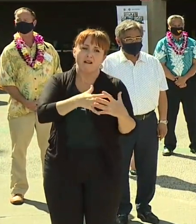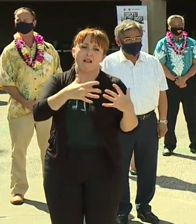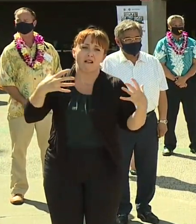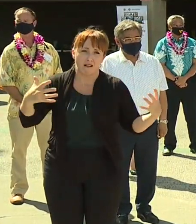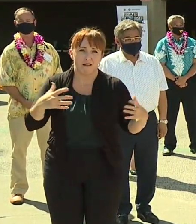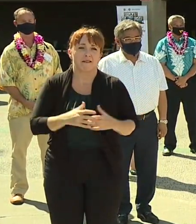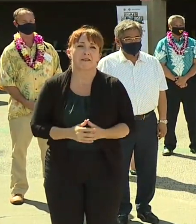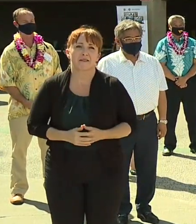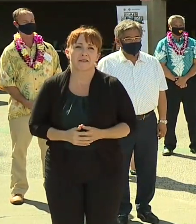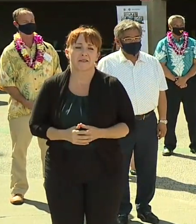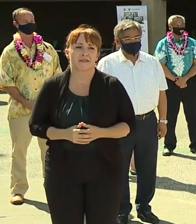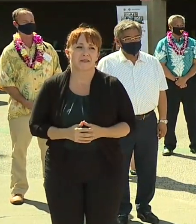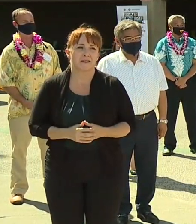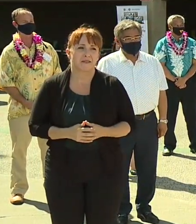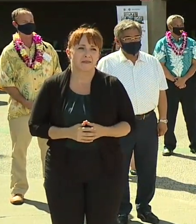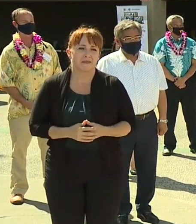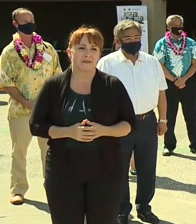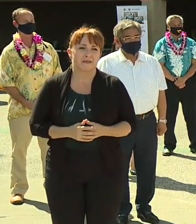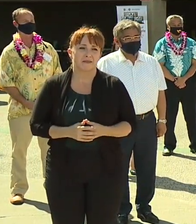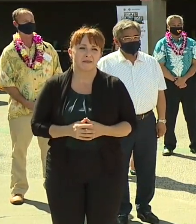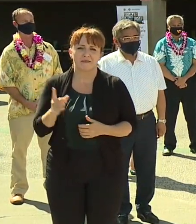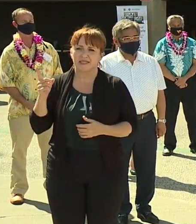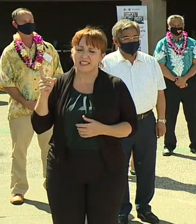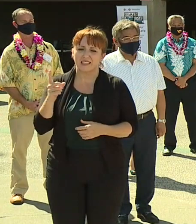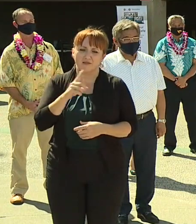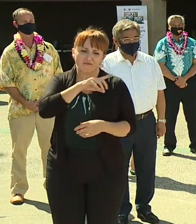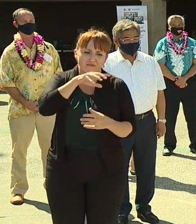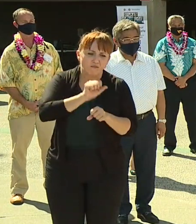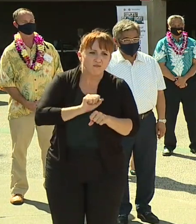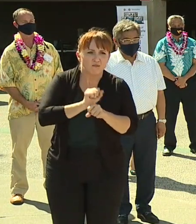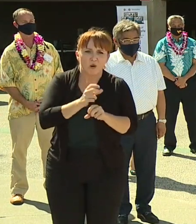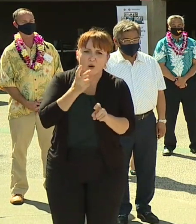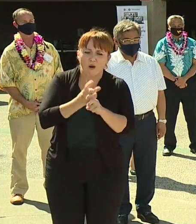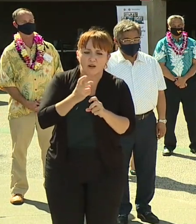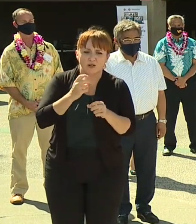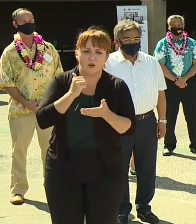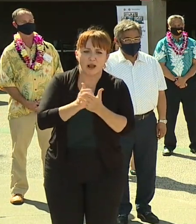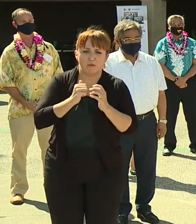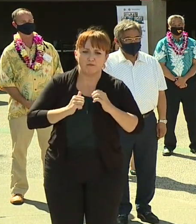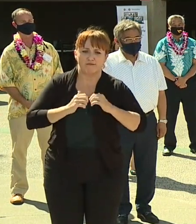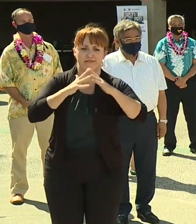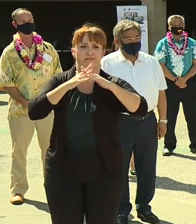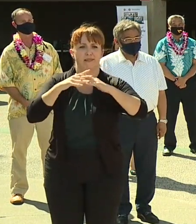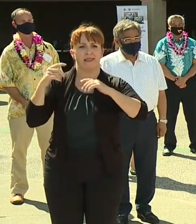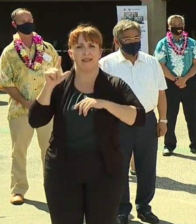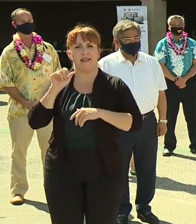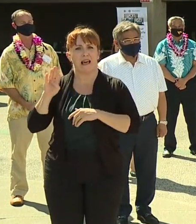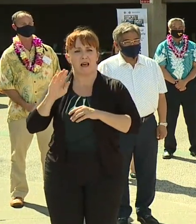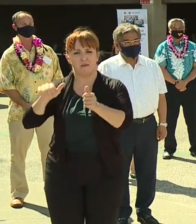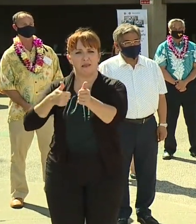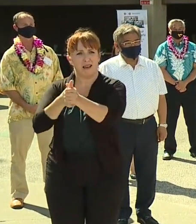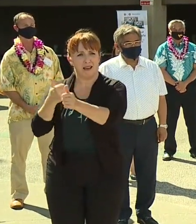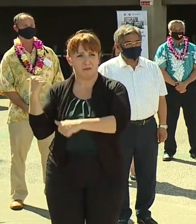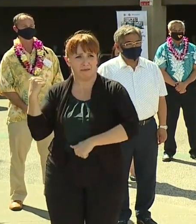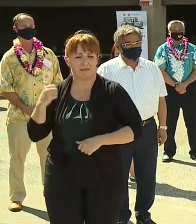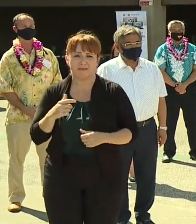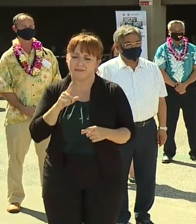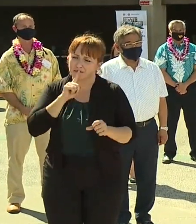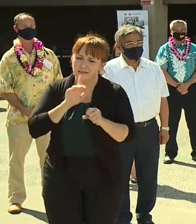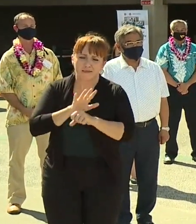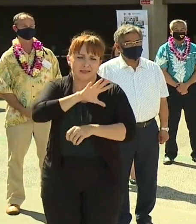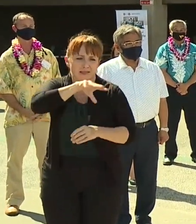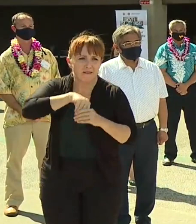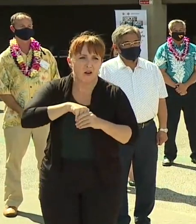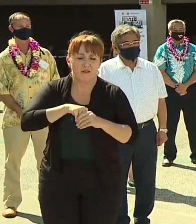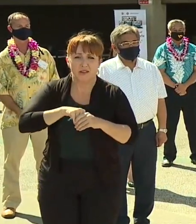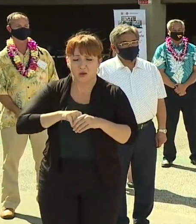effort and has done so much to stand up this lab. He's totally committed, went way out on a limb in the